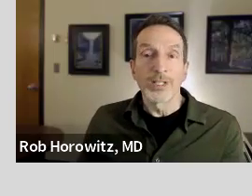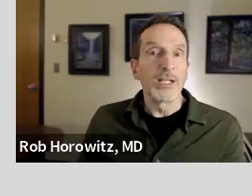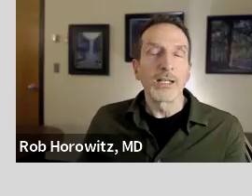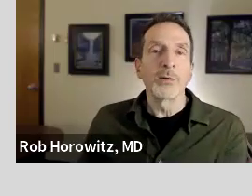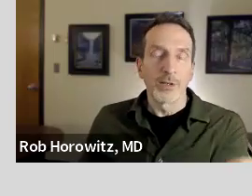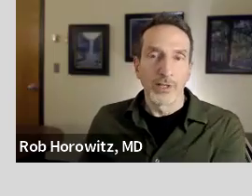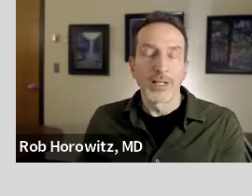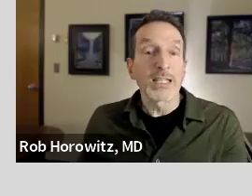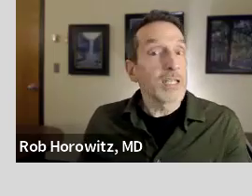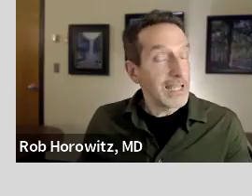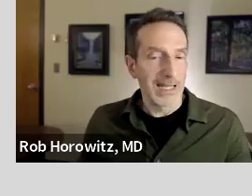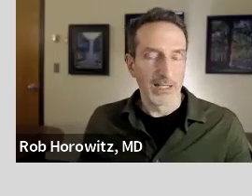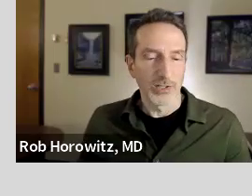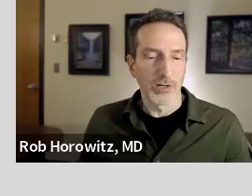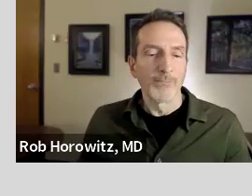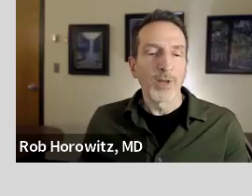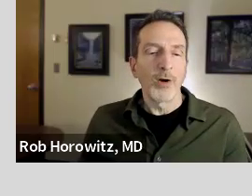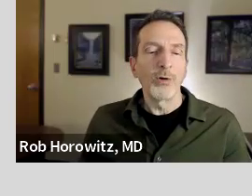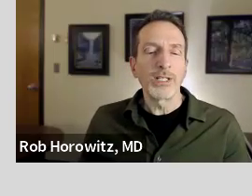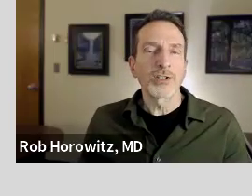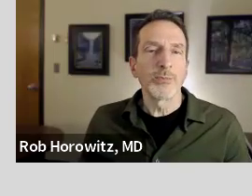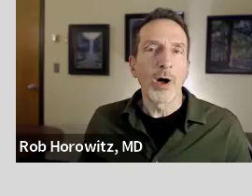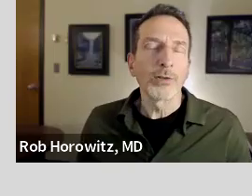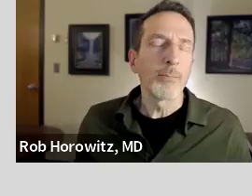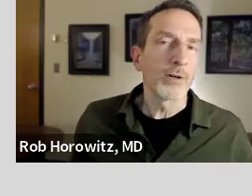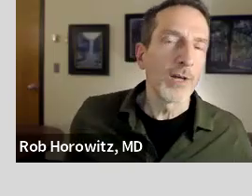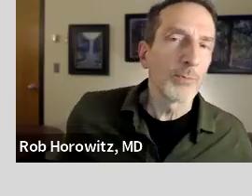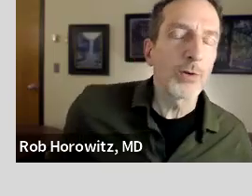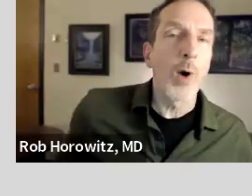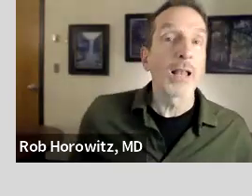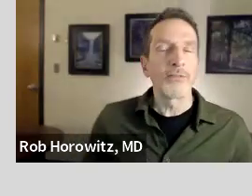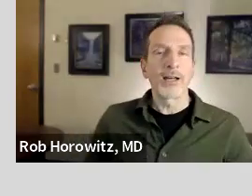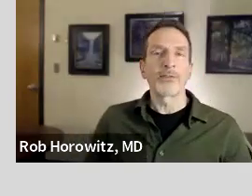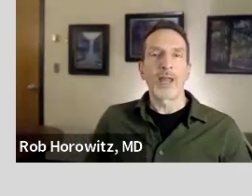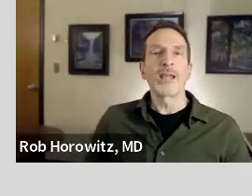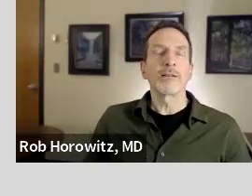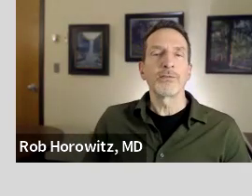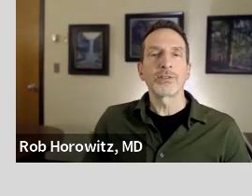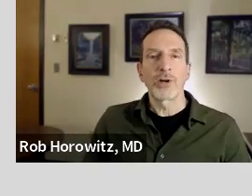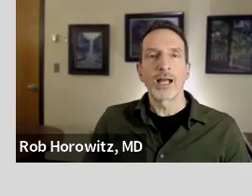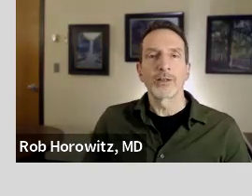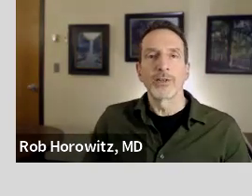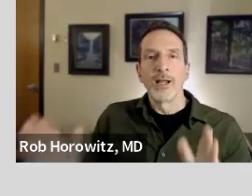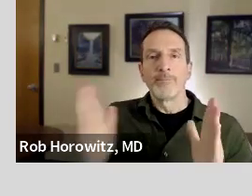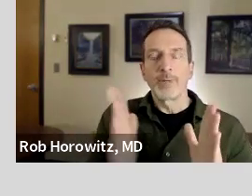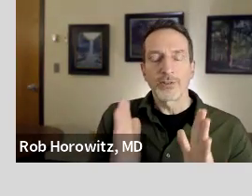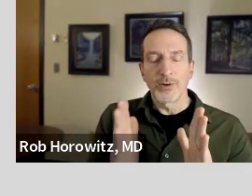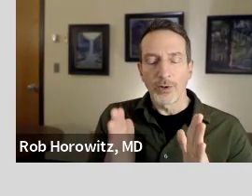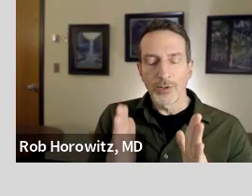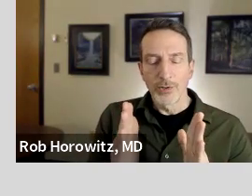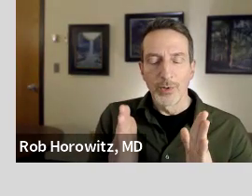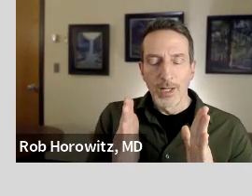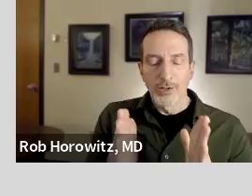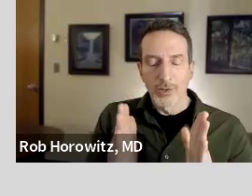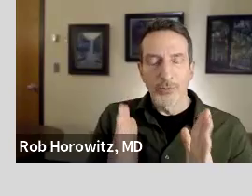the world dealing with, let's say, cancer, only a small number of them will qualify for any of the trials. Because